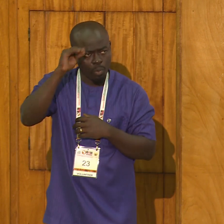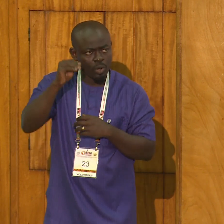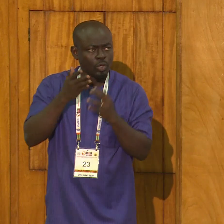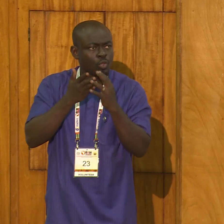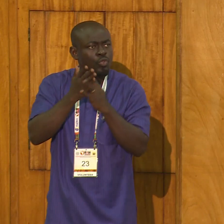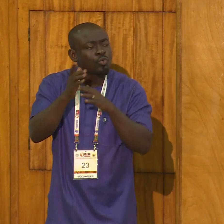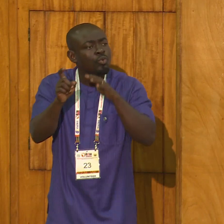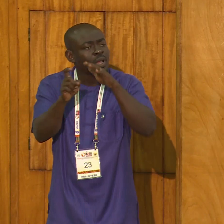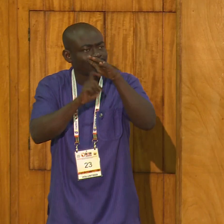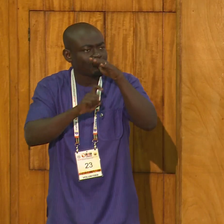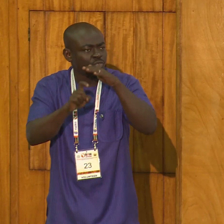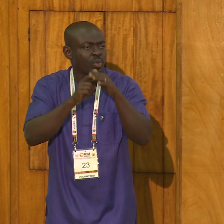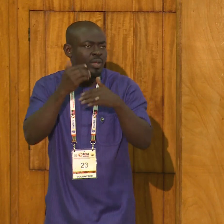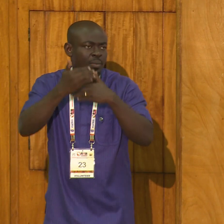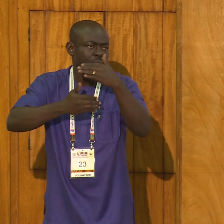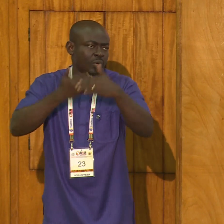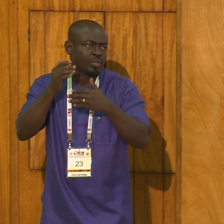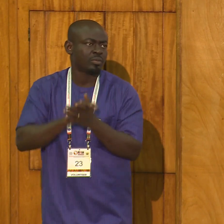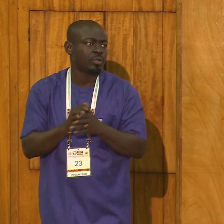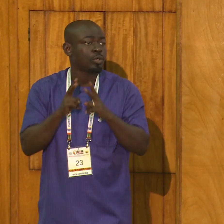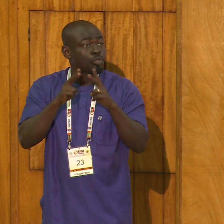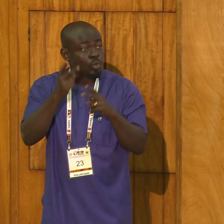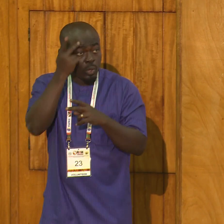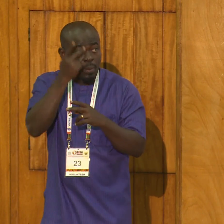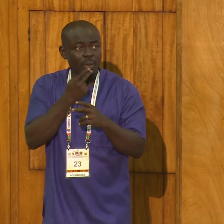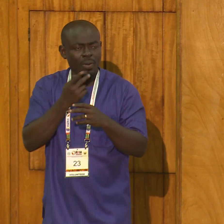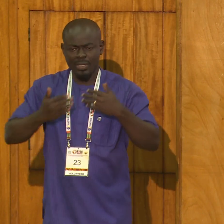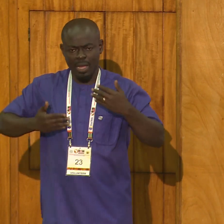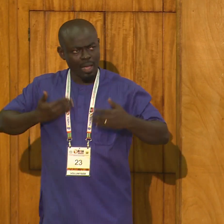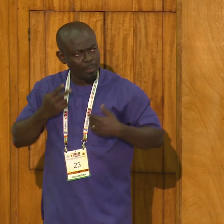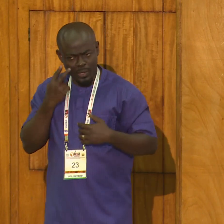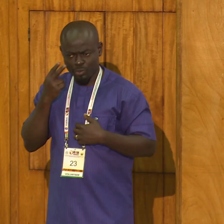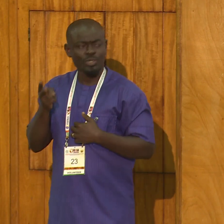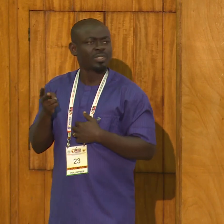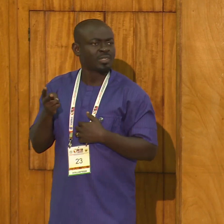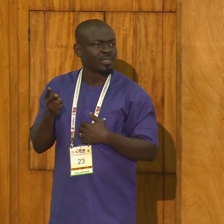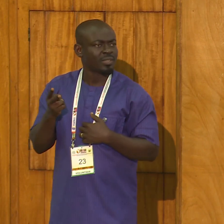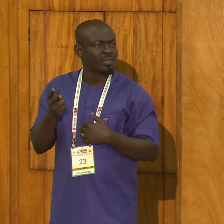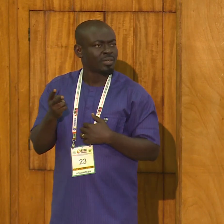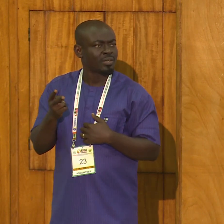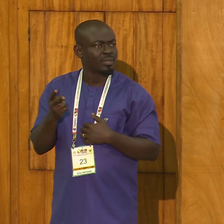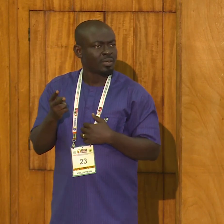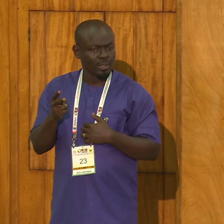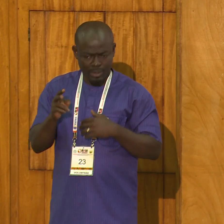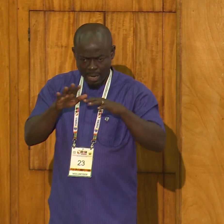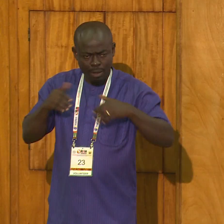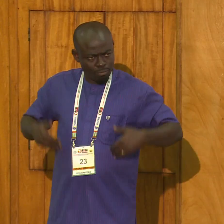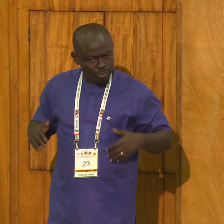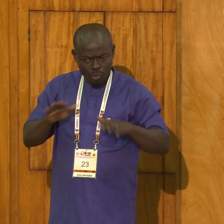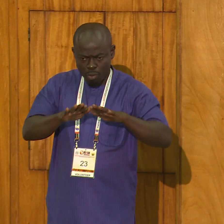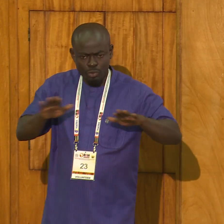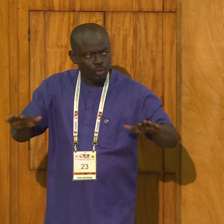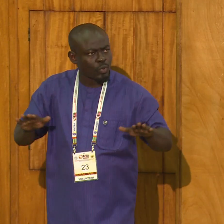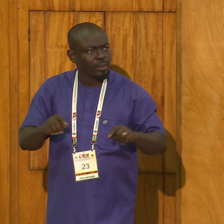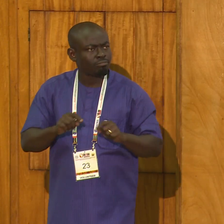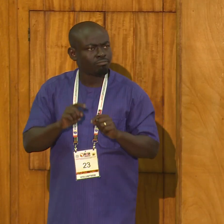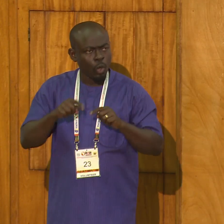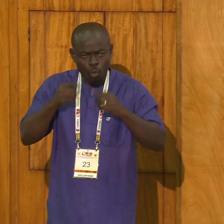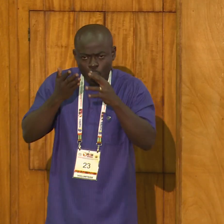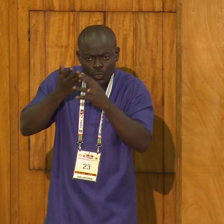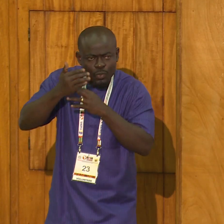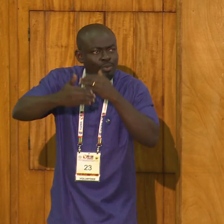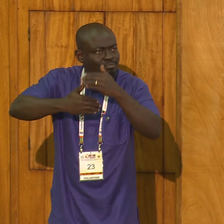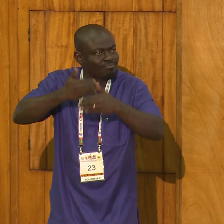already vulnerable. So the parents are actually happy to see their adolescent boys and young men going through that